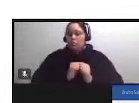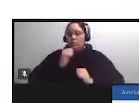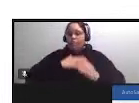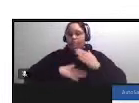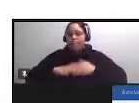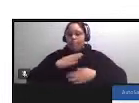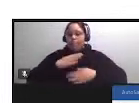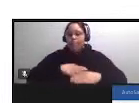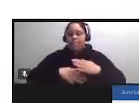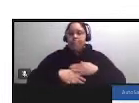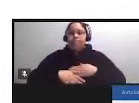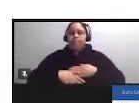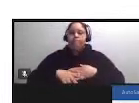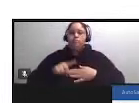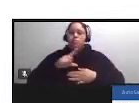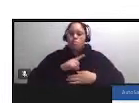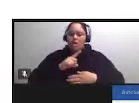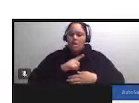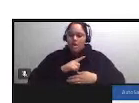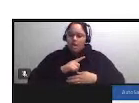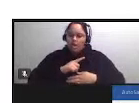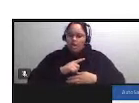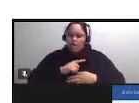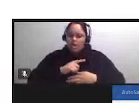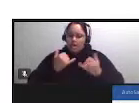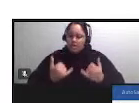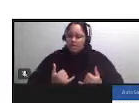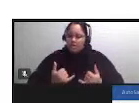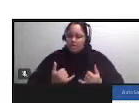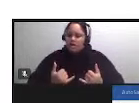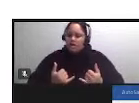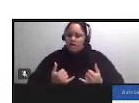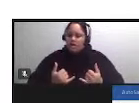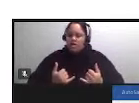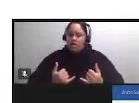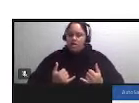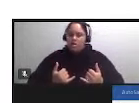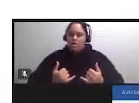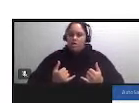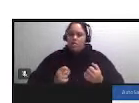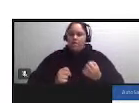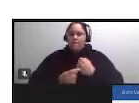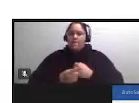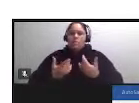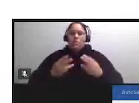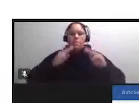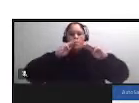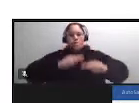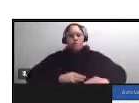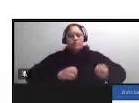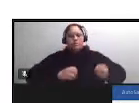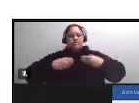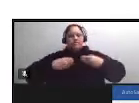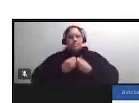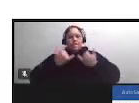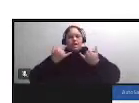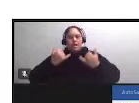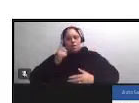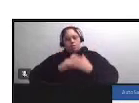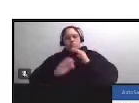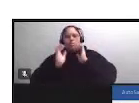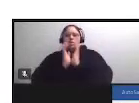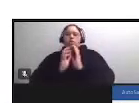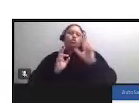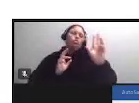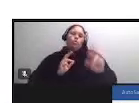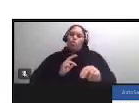indulgence, because we end up now having the scenario like today that we were promised something, then boom, we come to the meeting today,